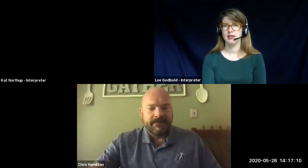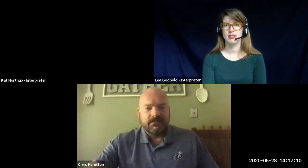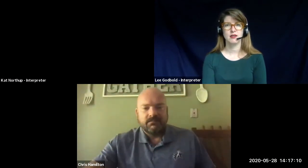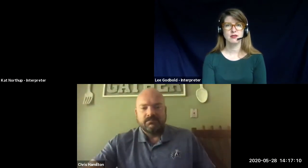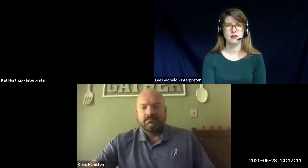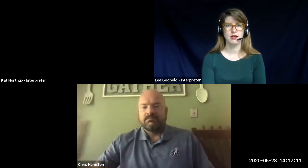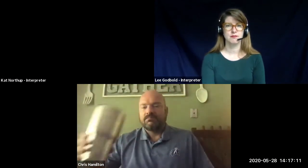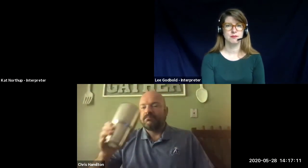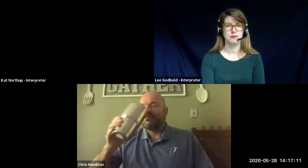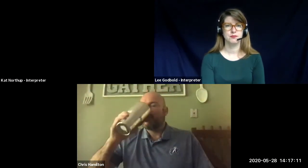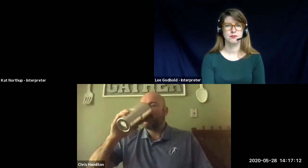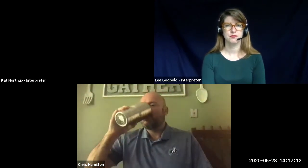Any thoughts on that?